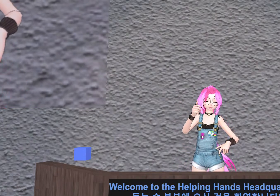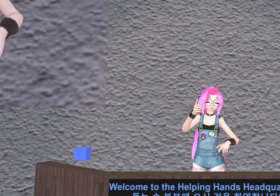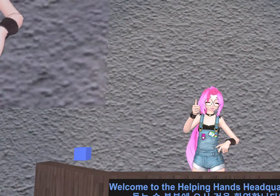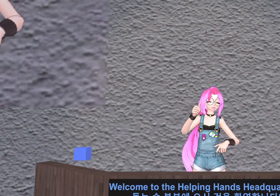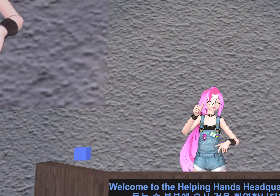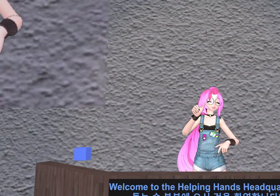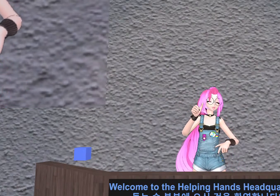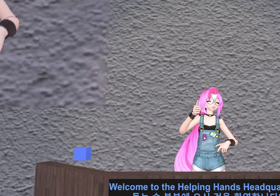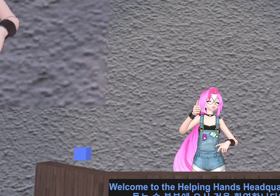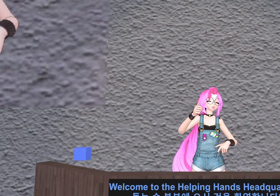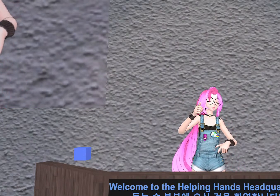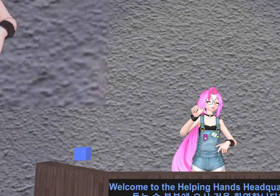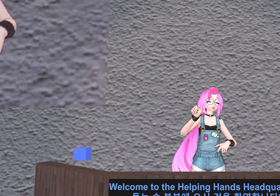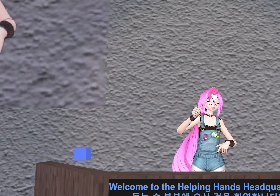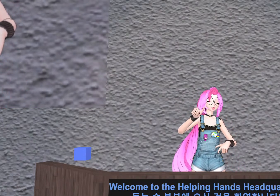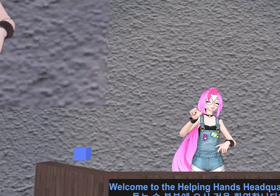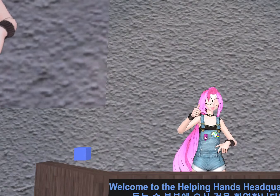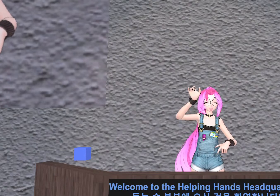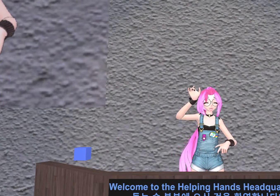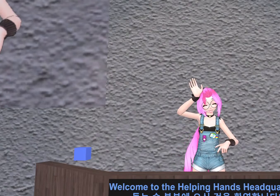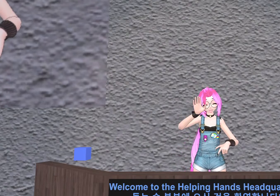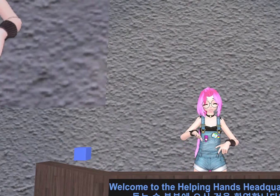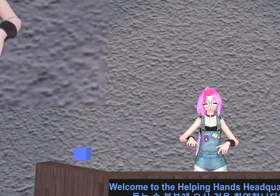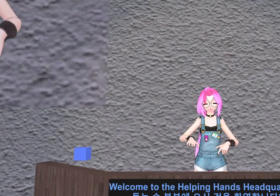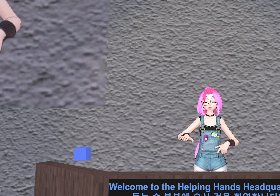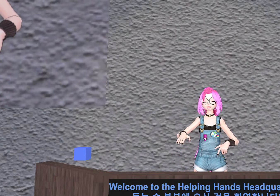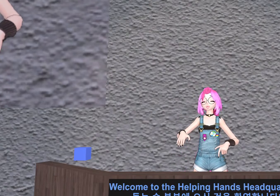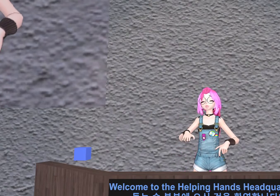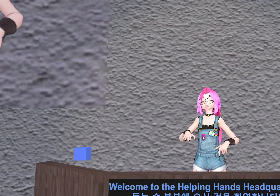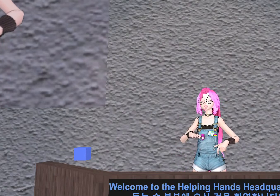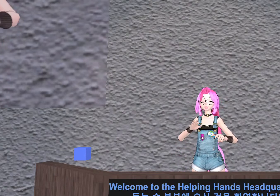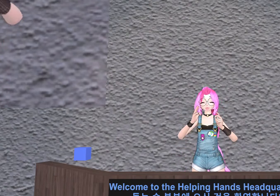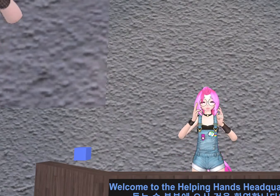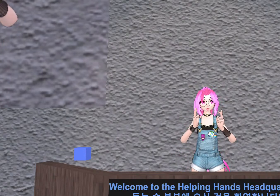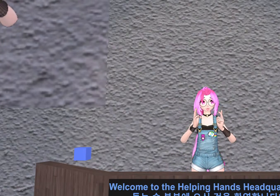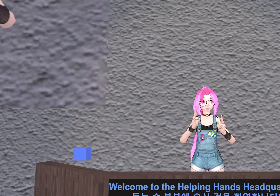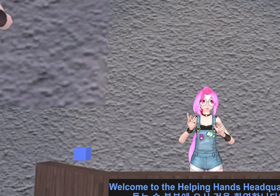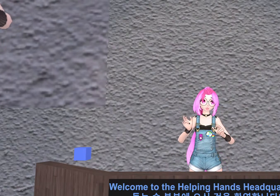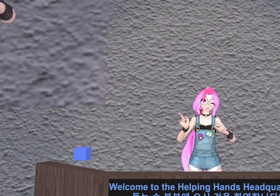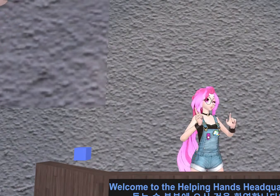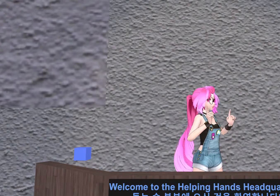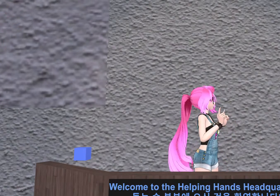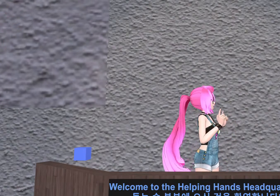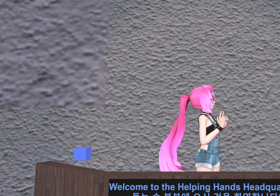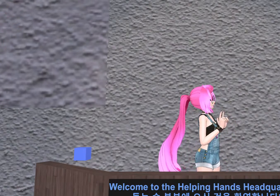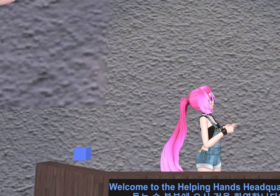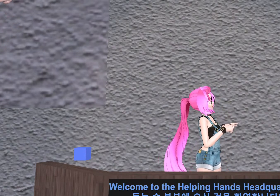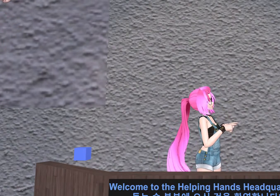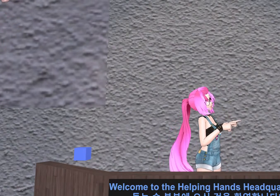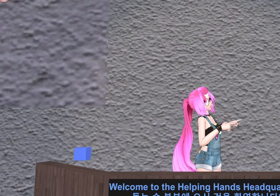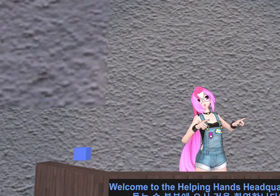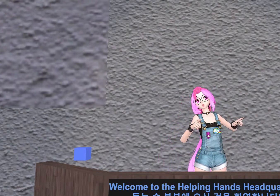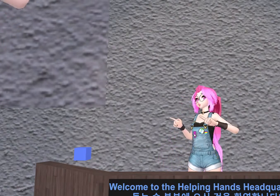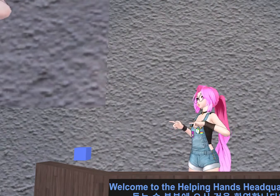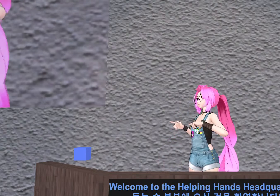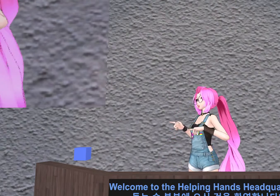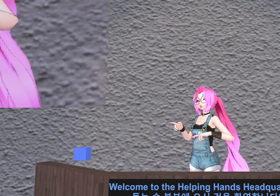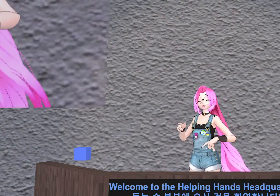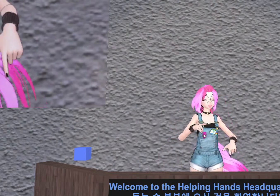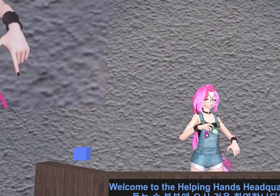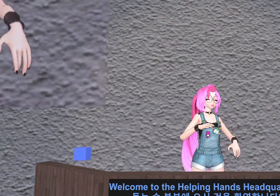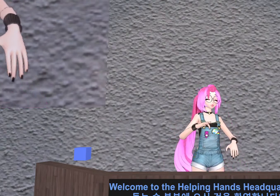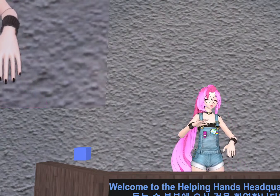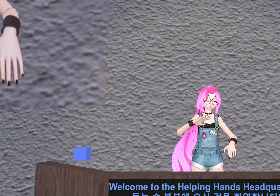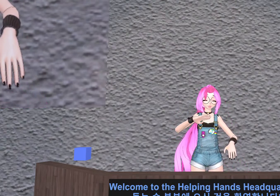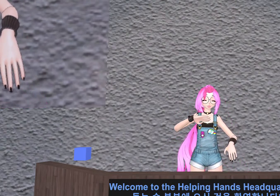10. 10. Okay, cool. 10 newcomers. You put your hands down, and people who are next to them, you can either turn to your left,